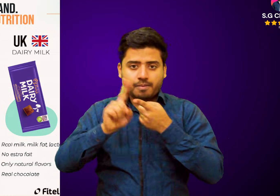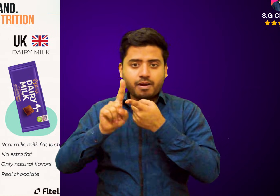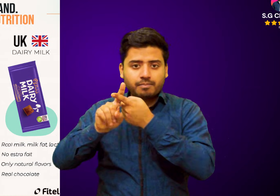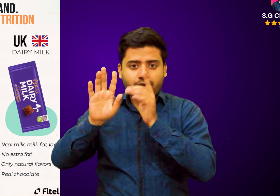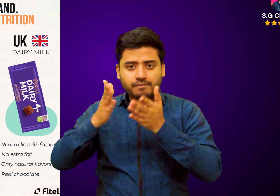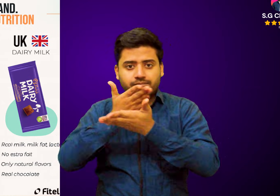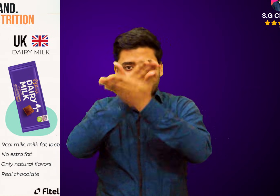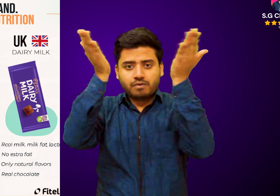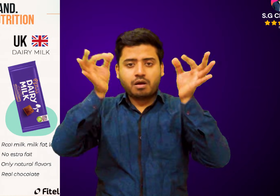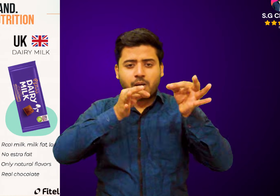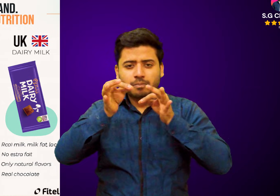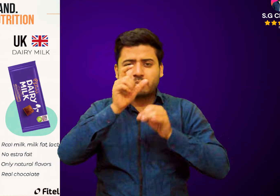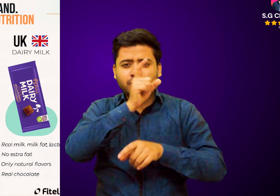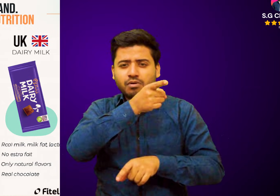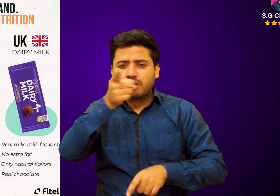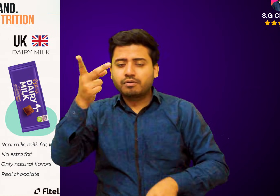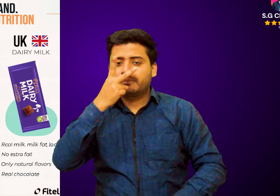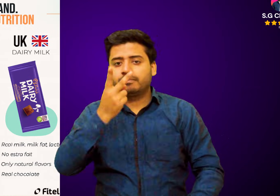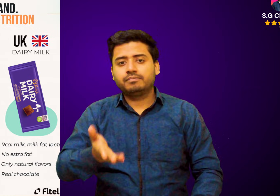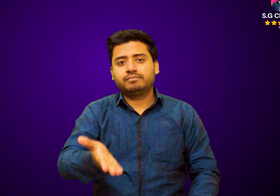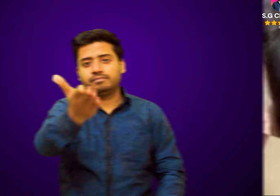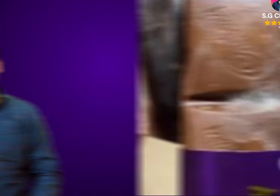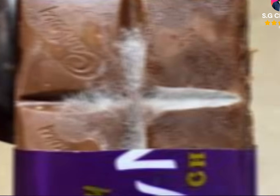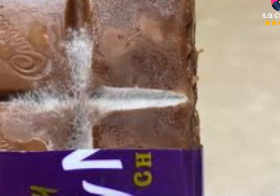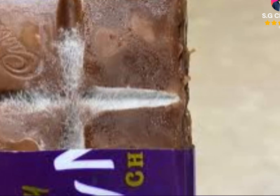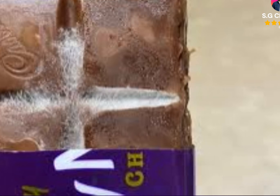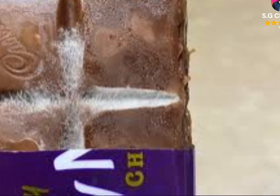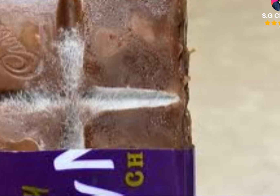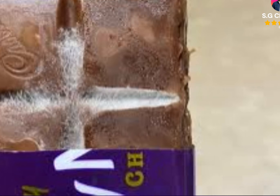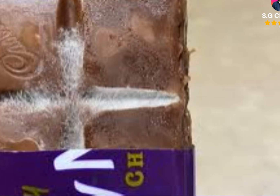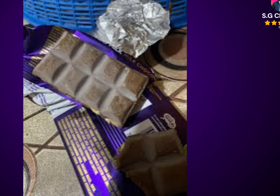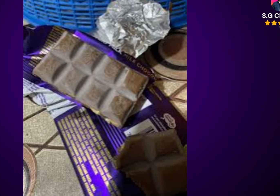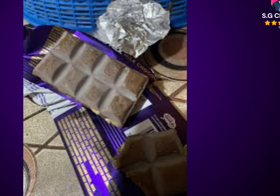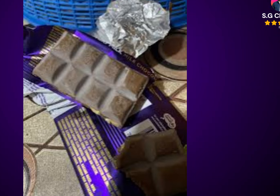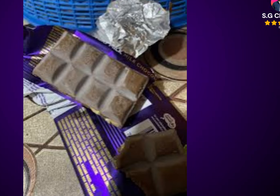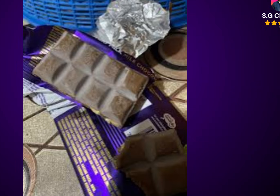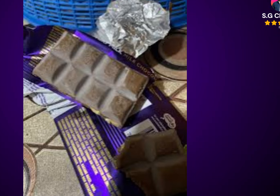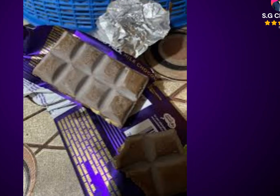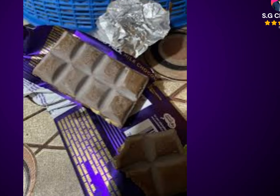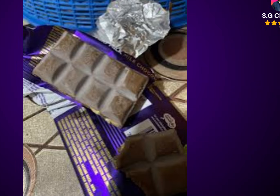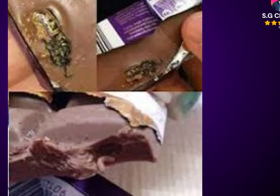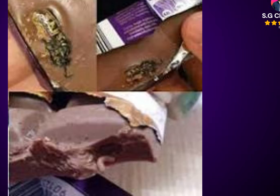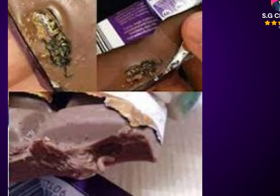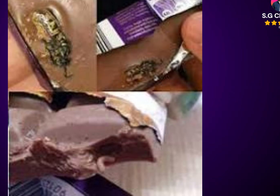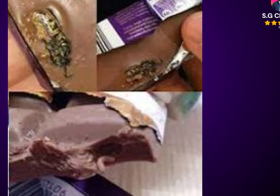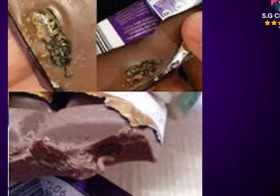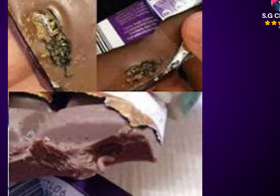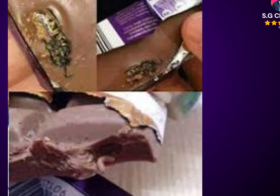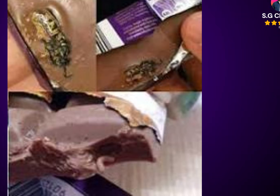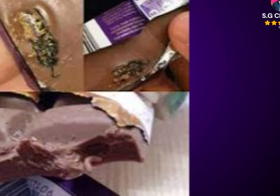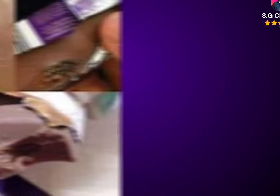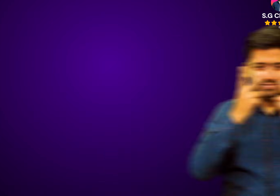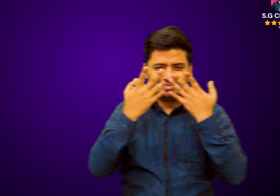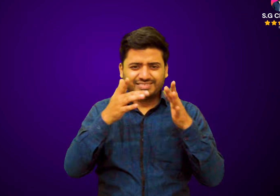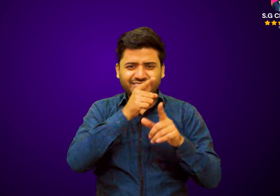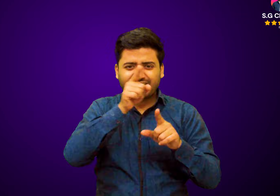recipes. Manufacturing standards, 2026, regulatory standards define what can be labeled as real milk